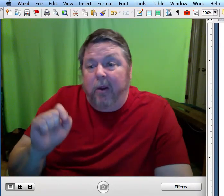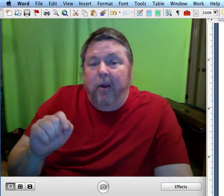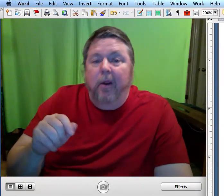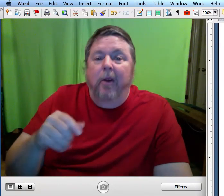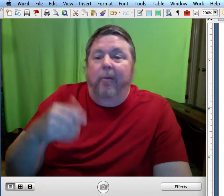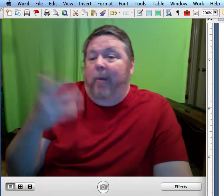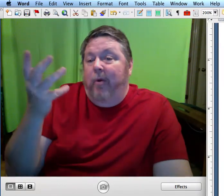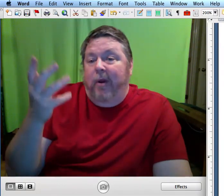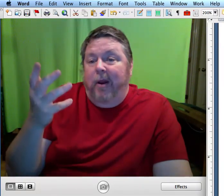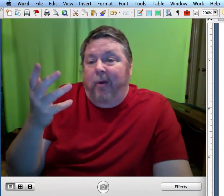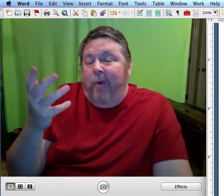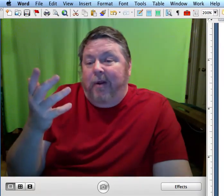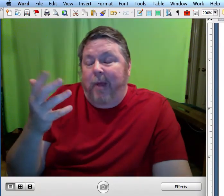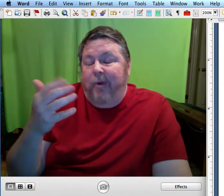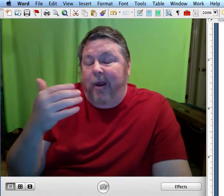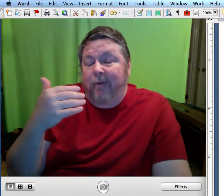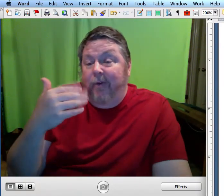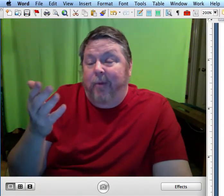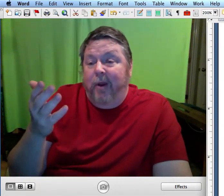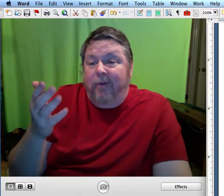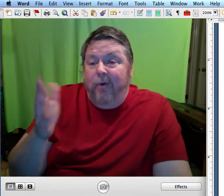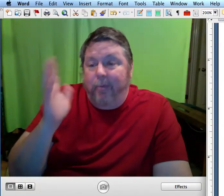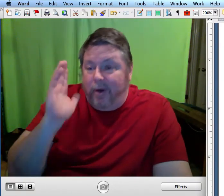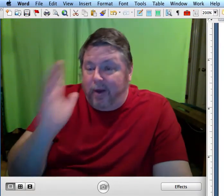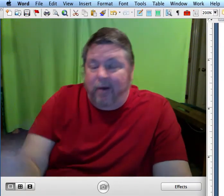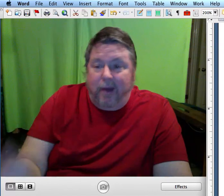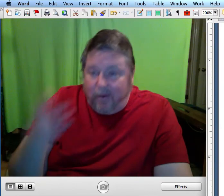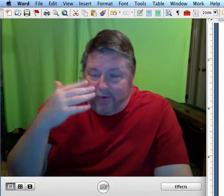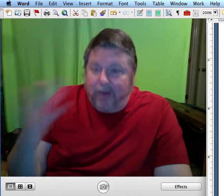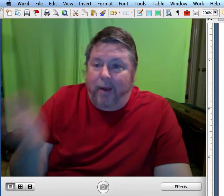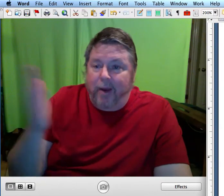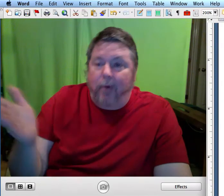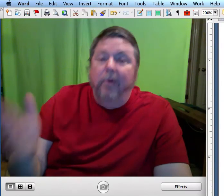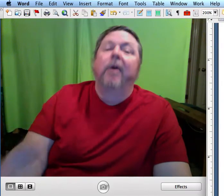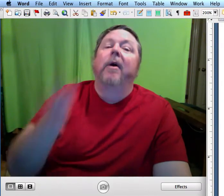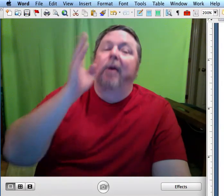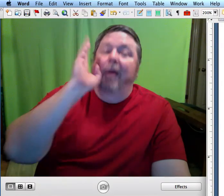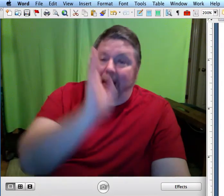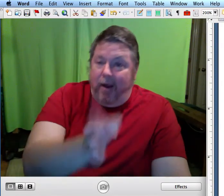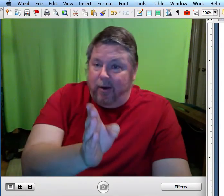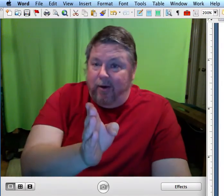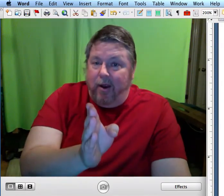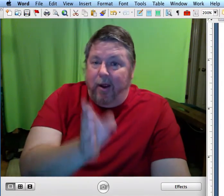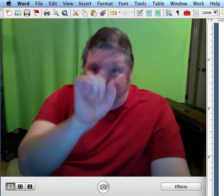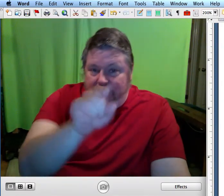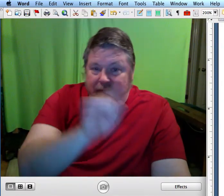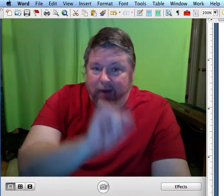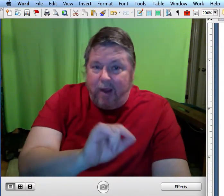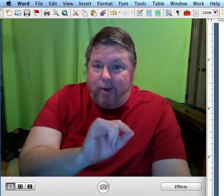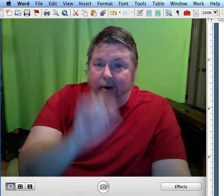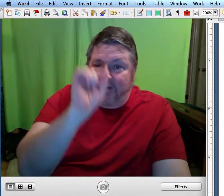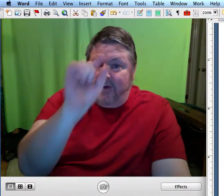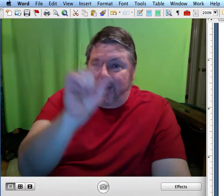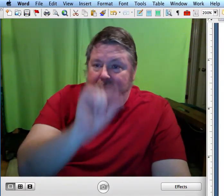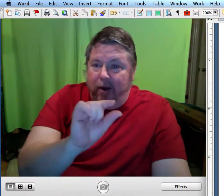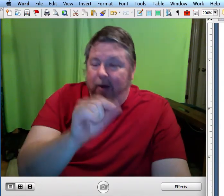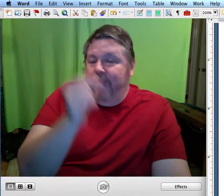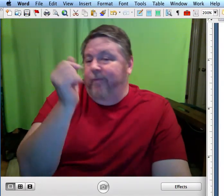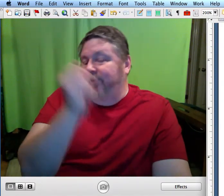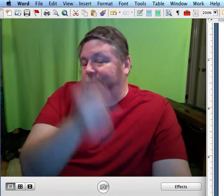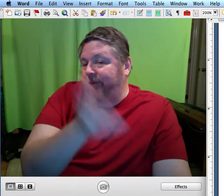something. Maybe you only did it one time and you gave 15 minutes to it, but if you did, let me know. And this time I noticed that